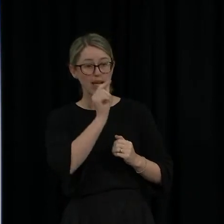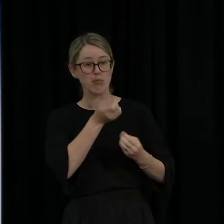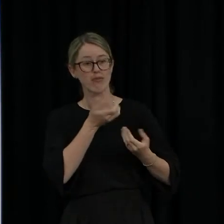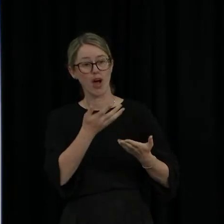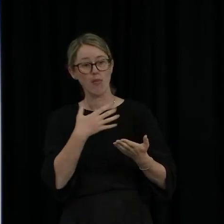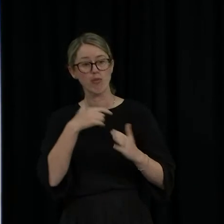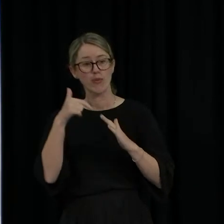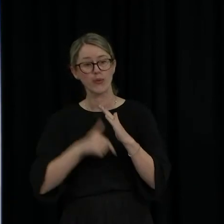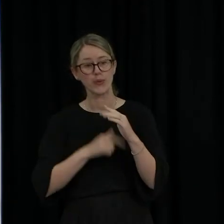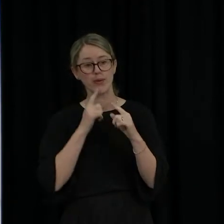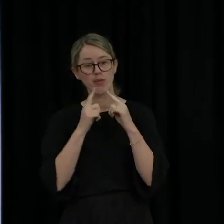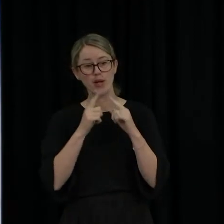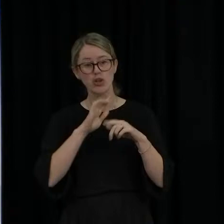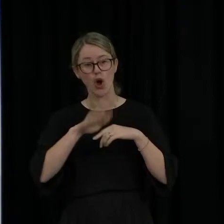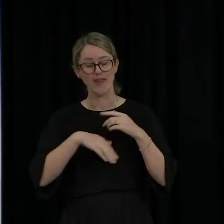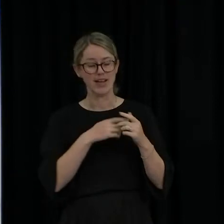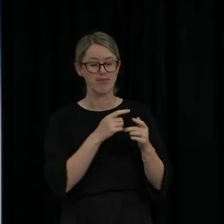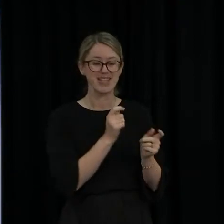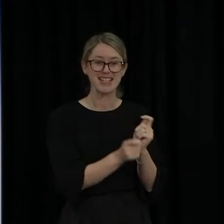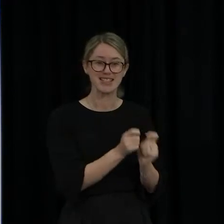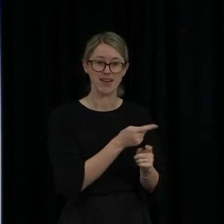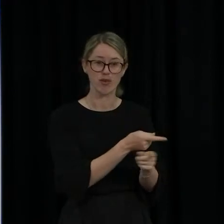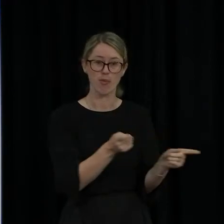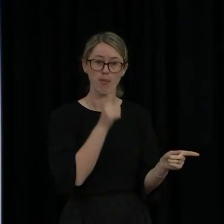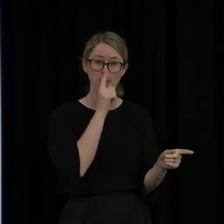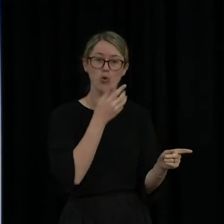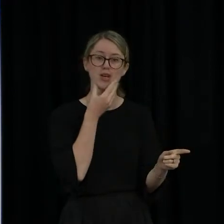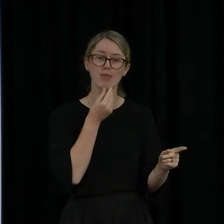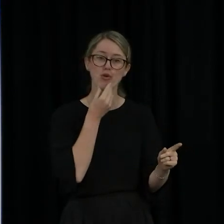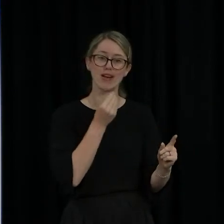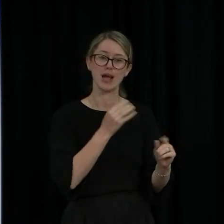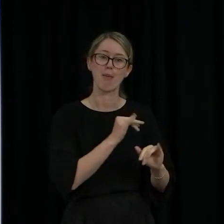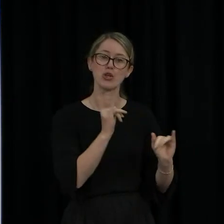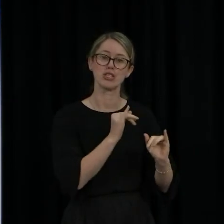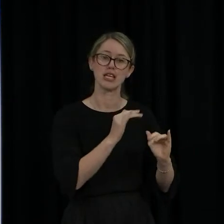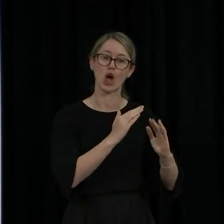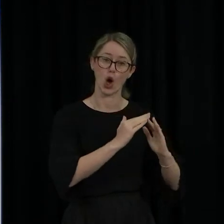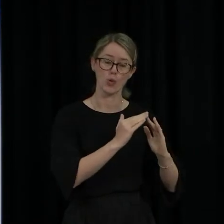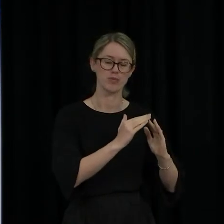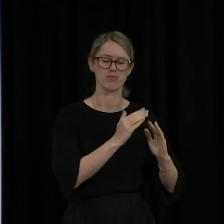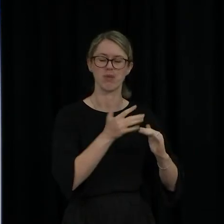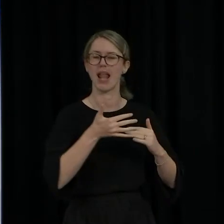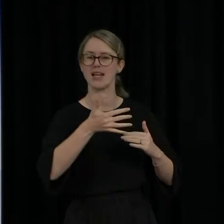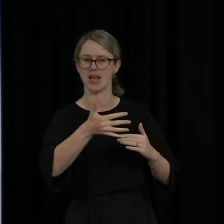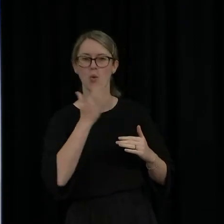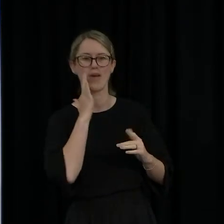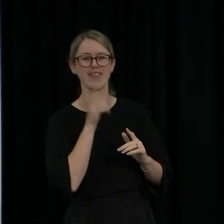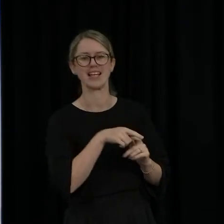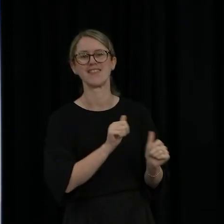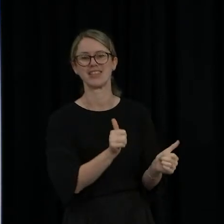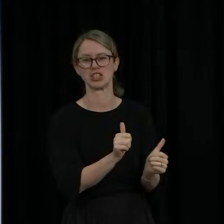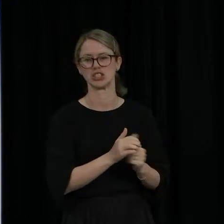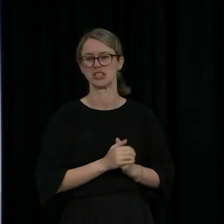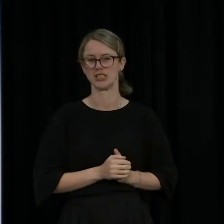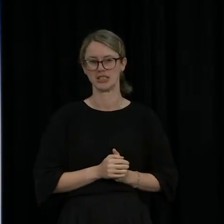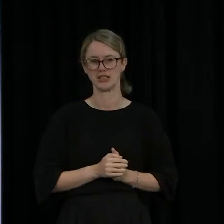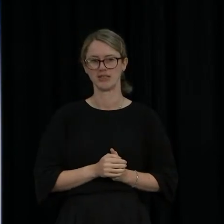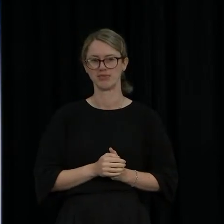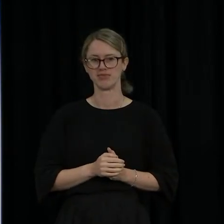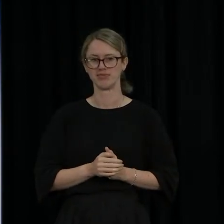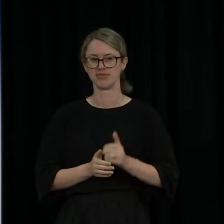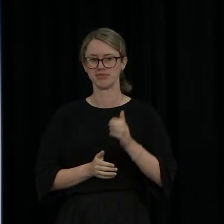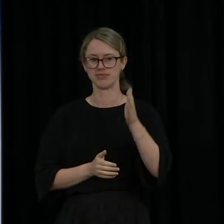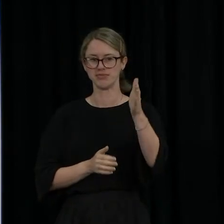further information on the testing results by location in due course once we've completed that testing. Scott